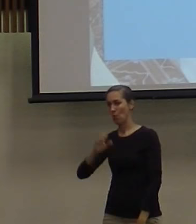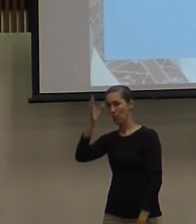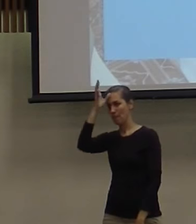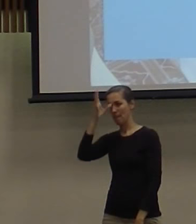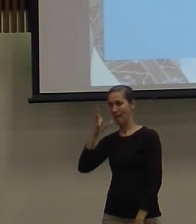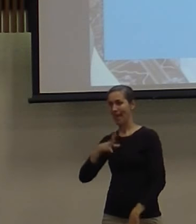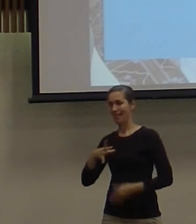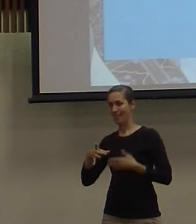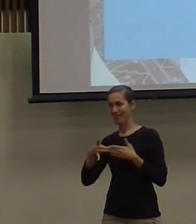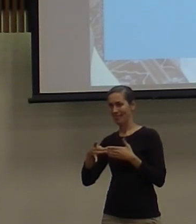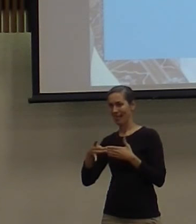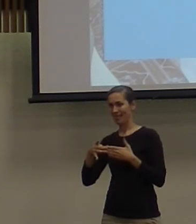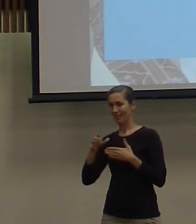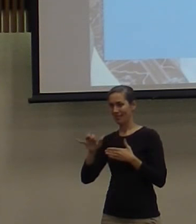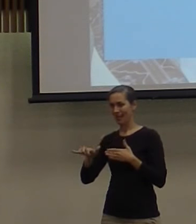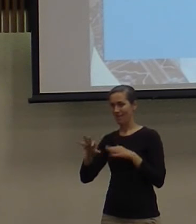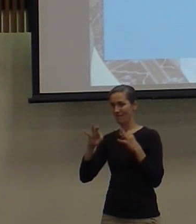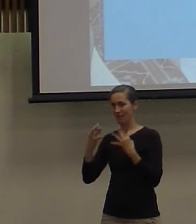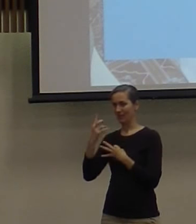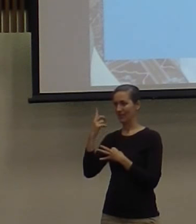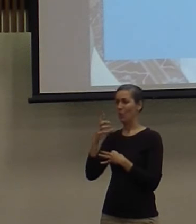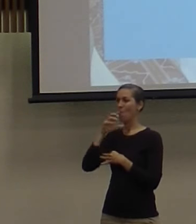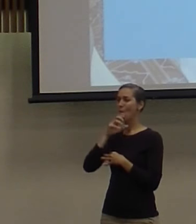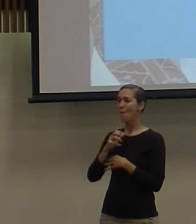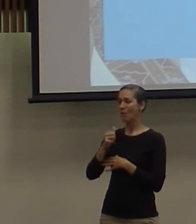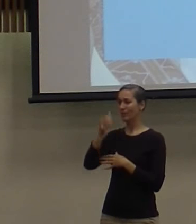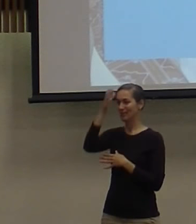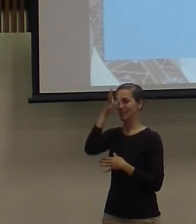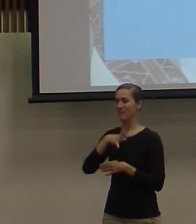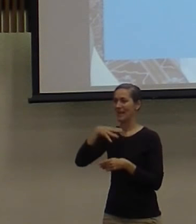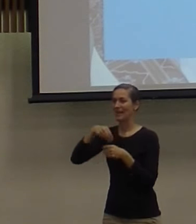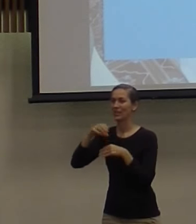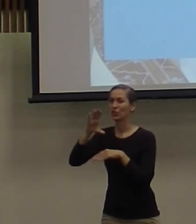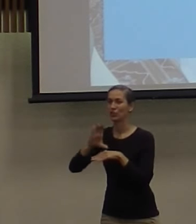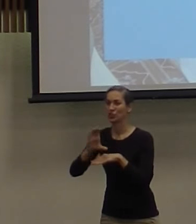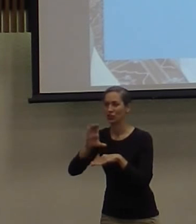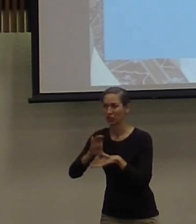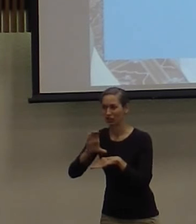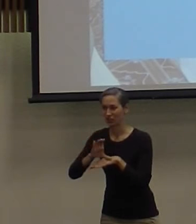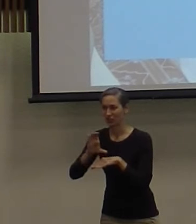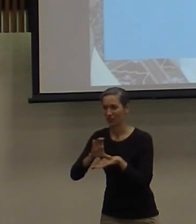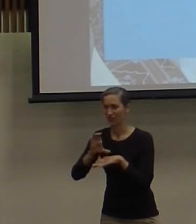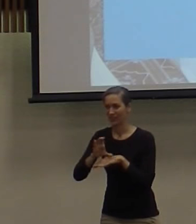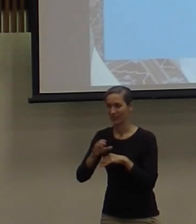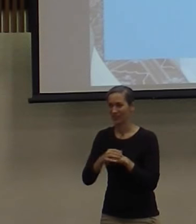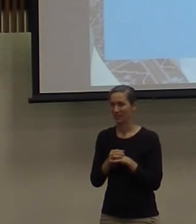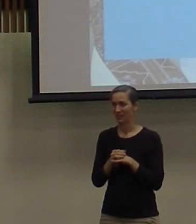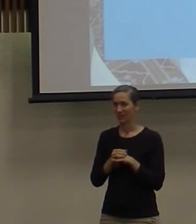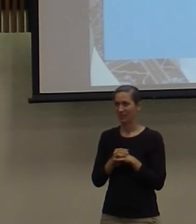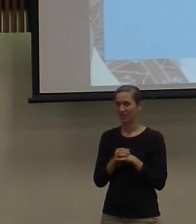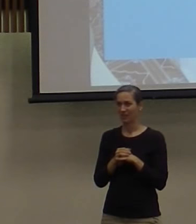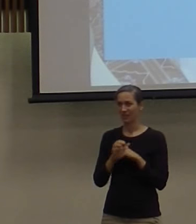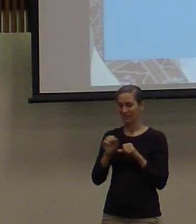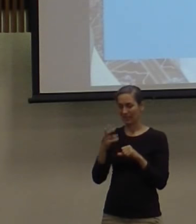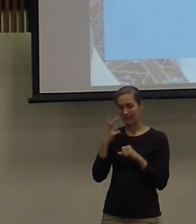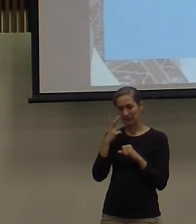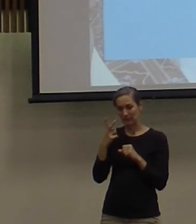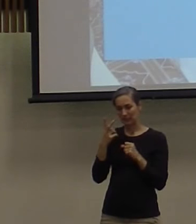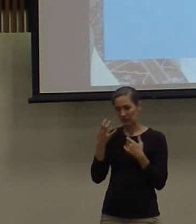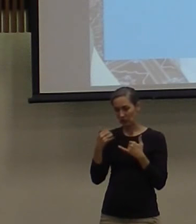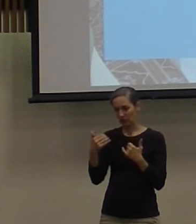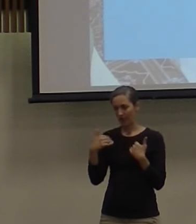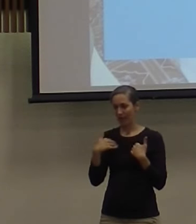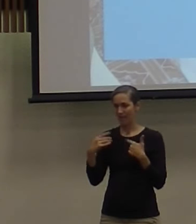the oldest man in the church. Now he went back to the Lord already, but you can see that we still have the